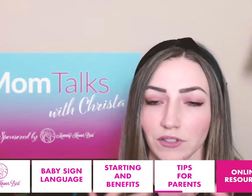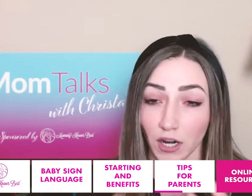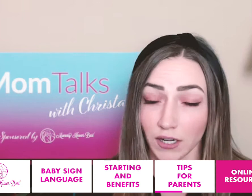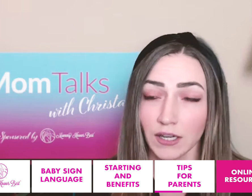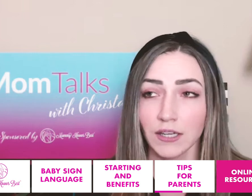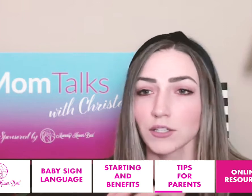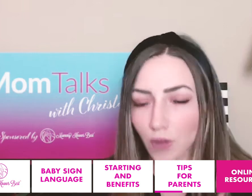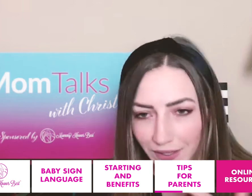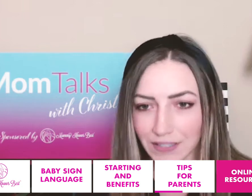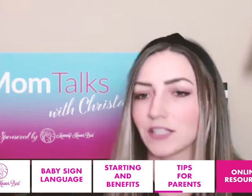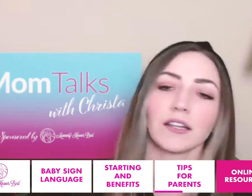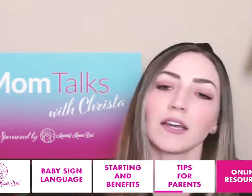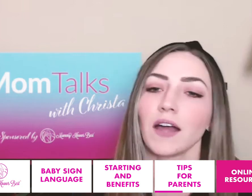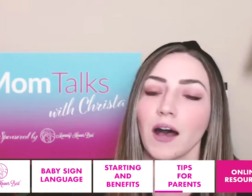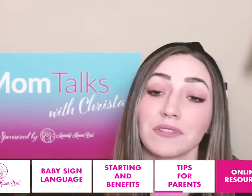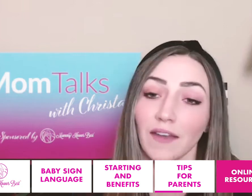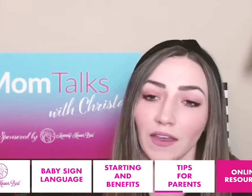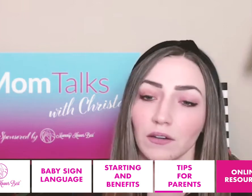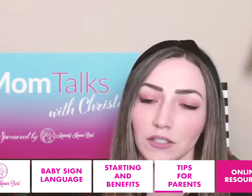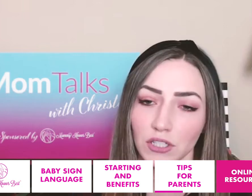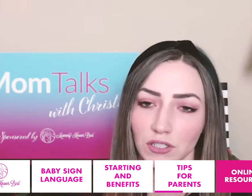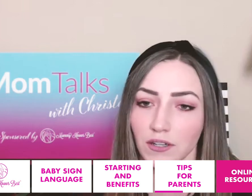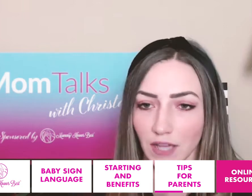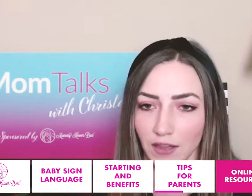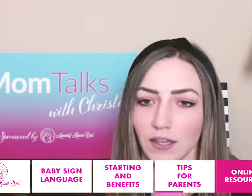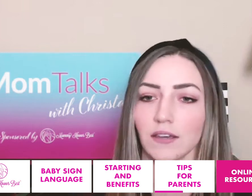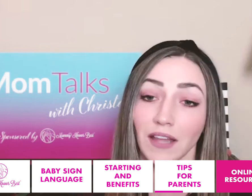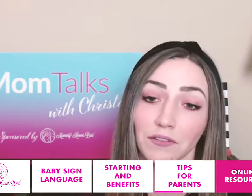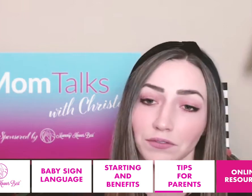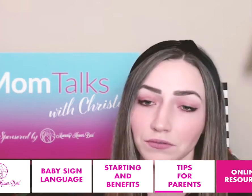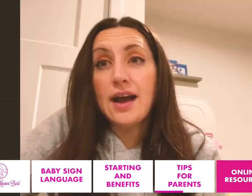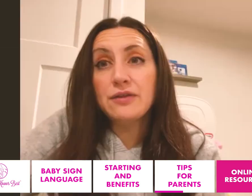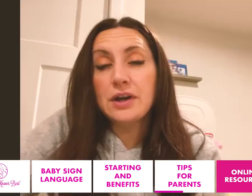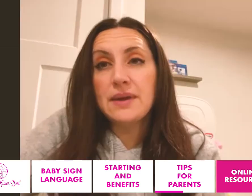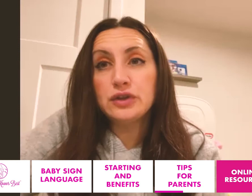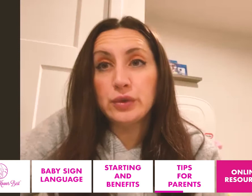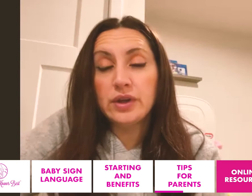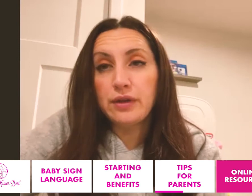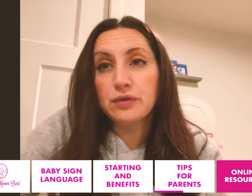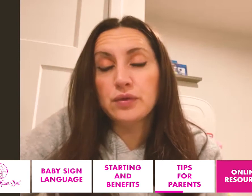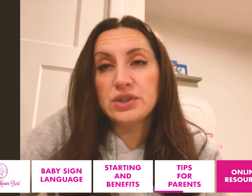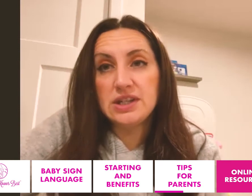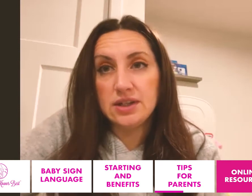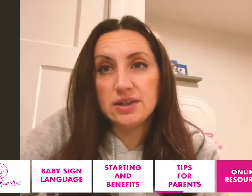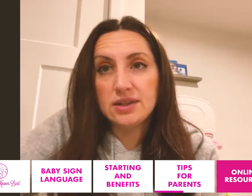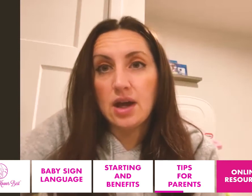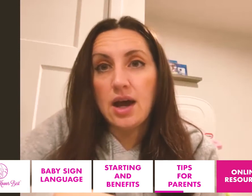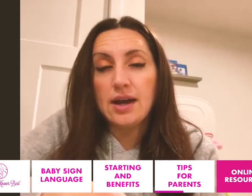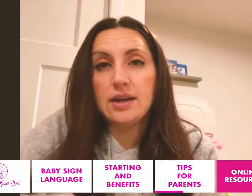start slowly instilling sign language into their daily life. I recommend doing it through routines.